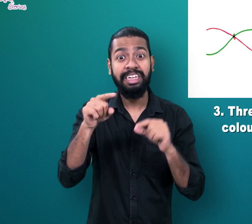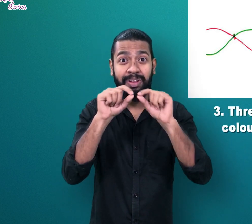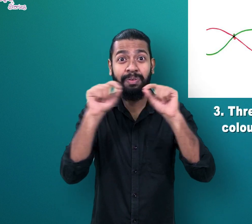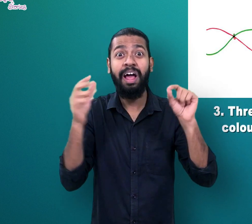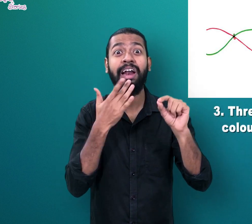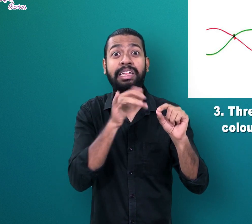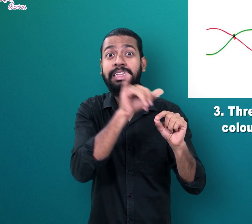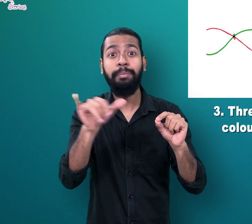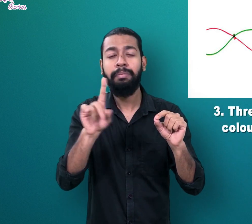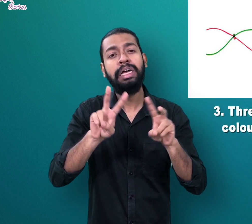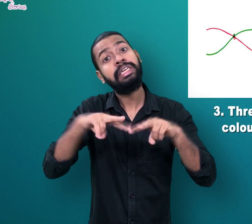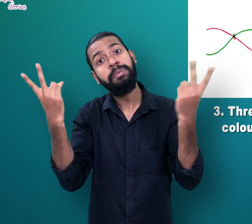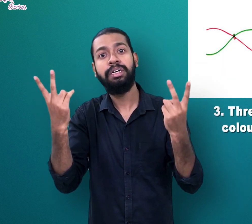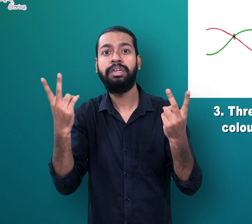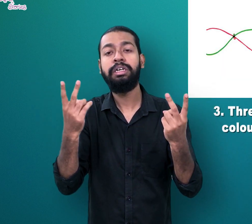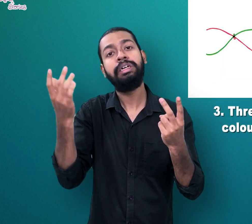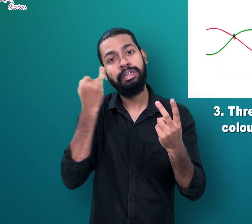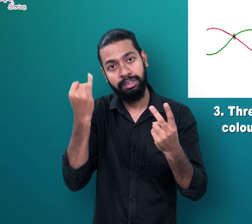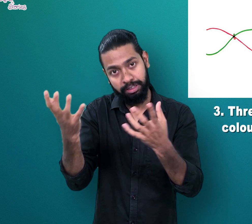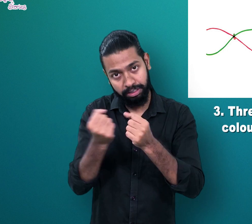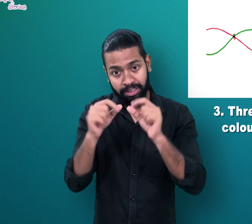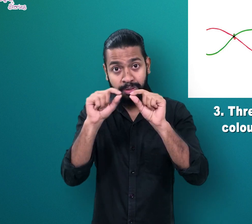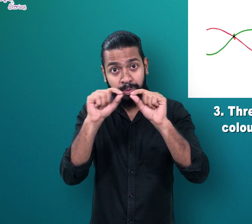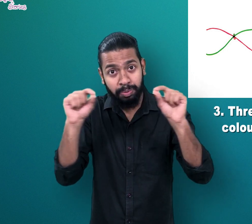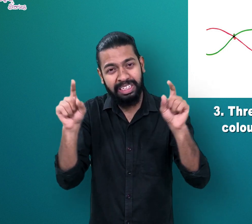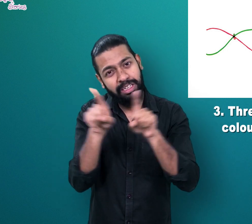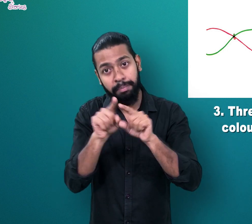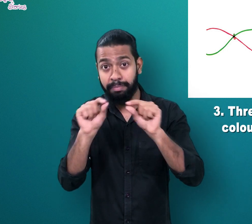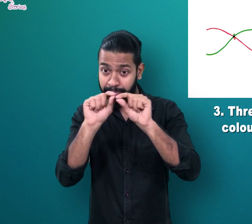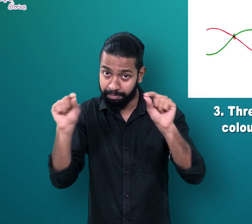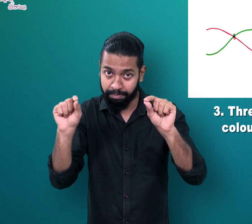Thread a length of wool in another color through the other diagonal.